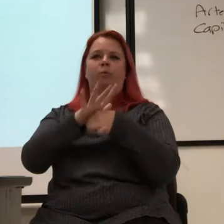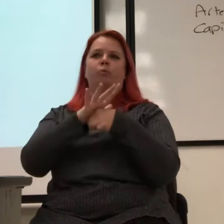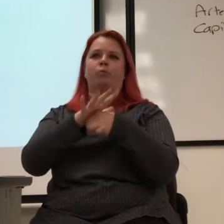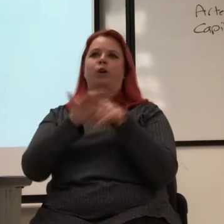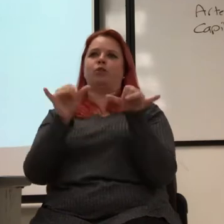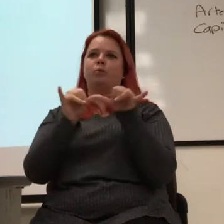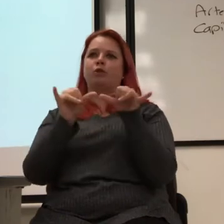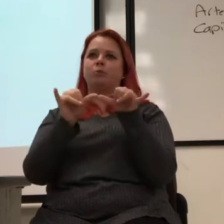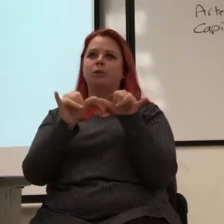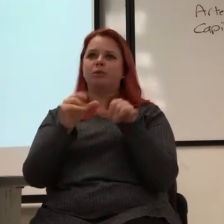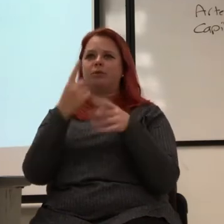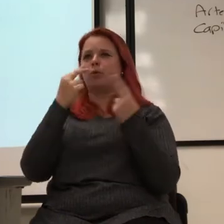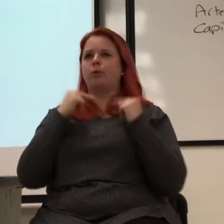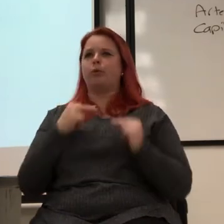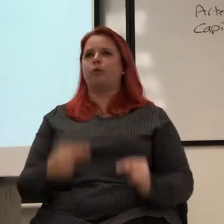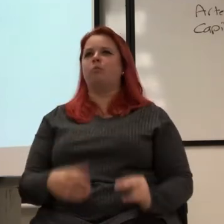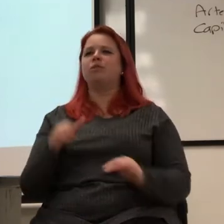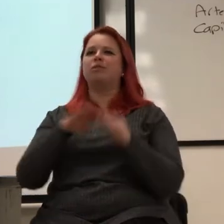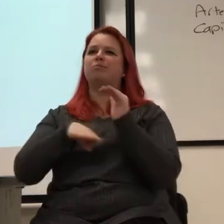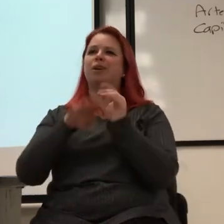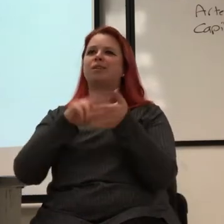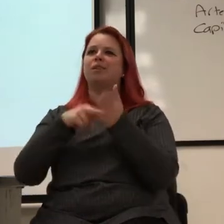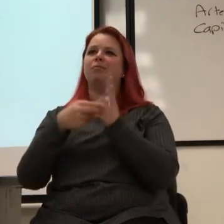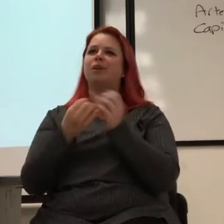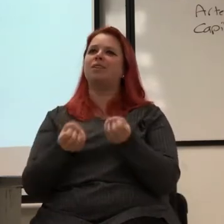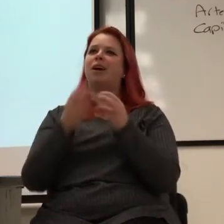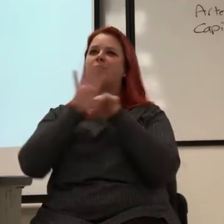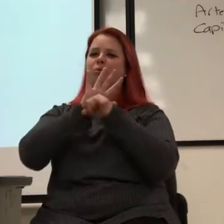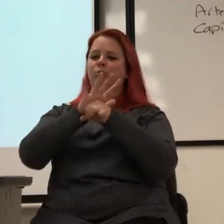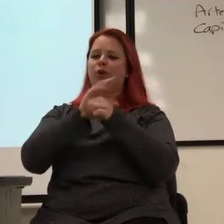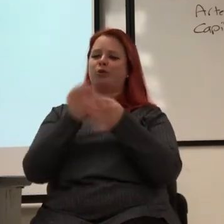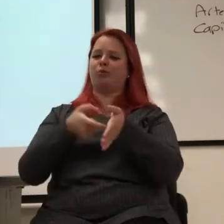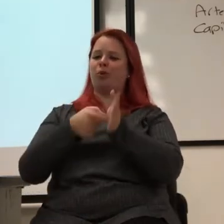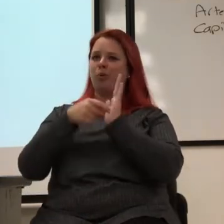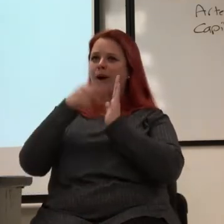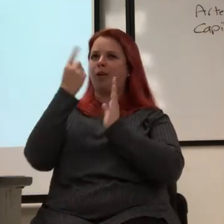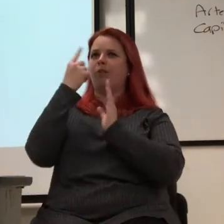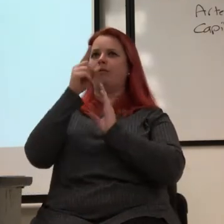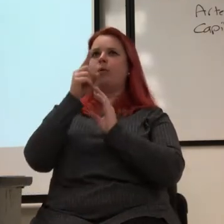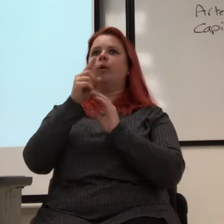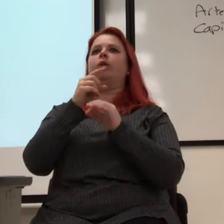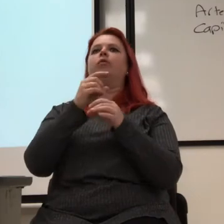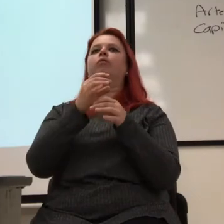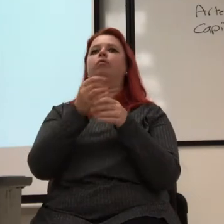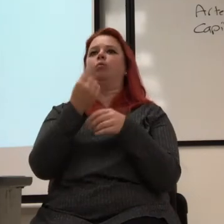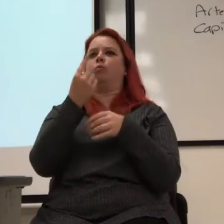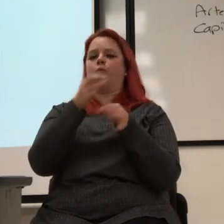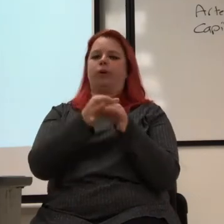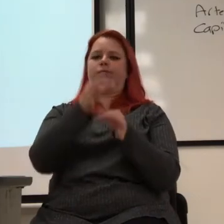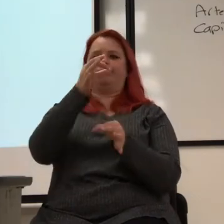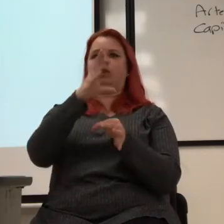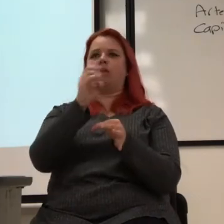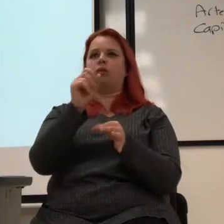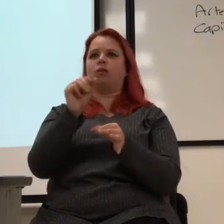in humans. It's just basically how much pressure does it take to displace a column of fluid, right?